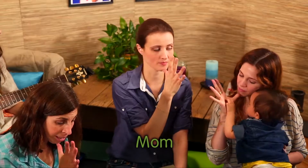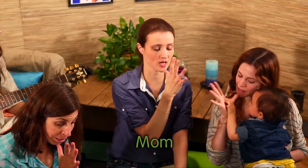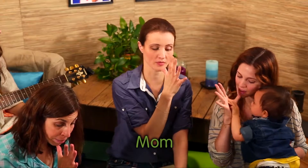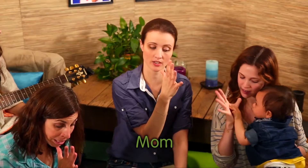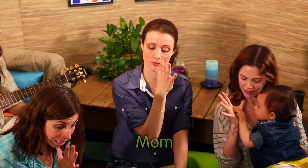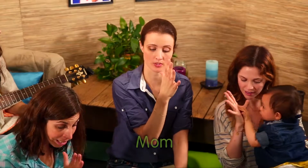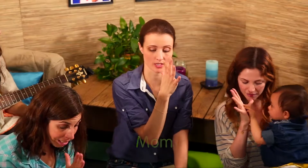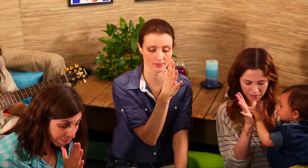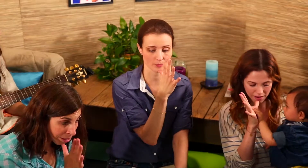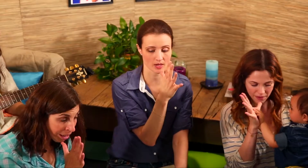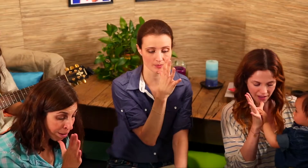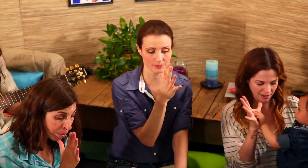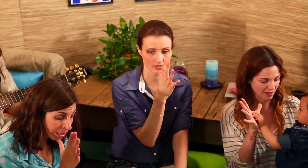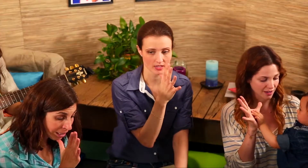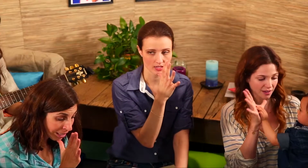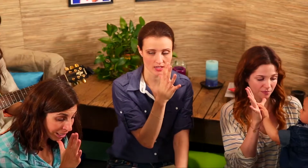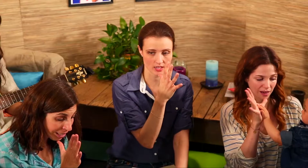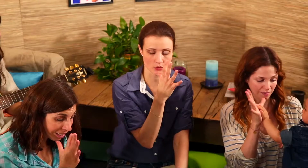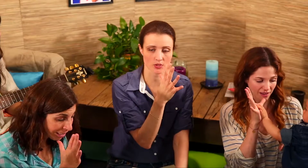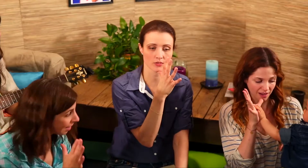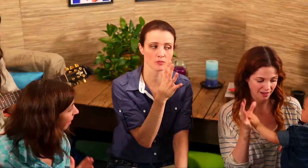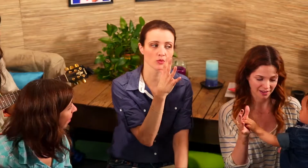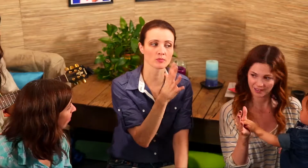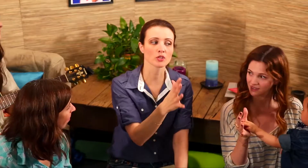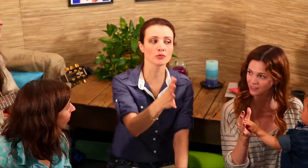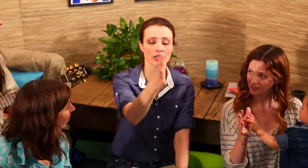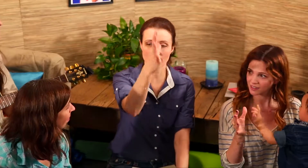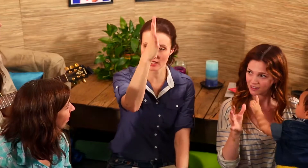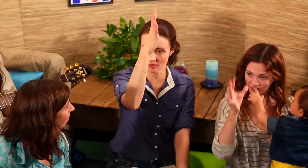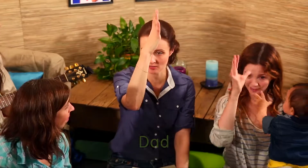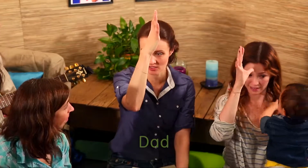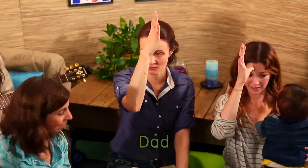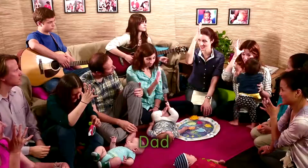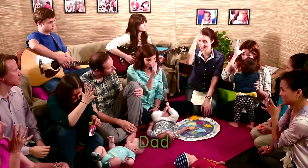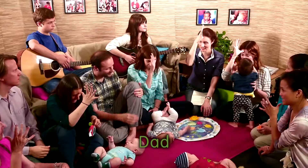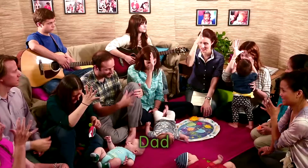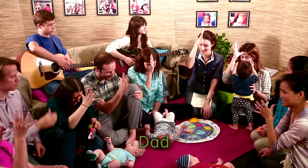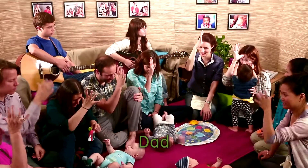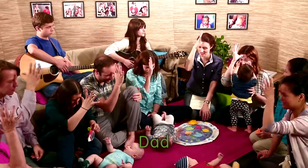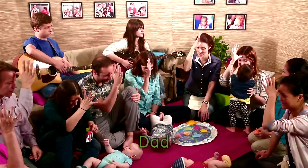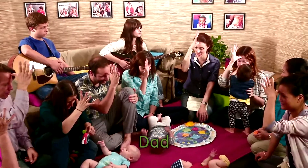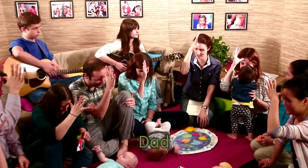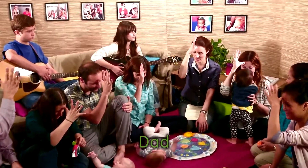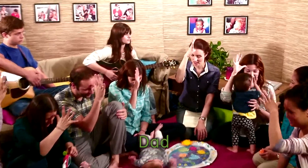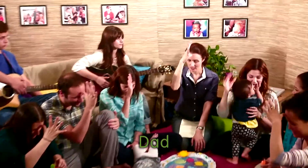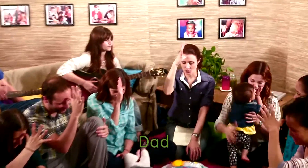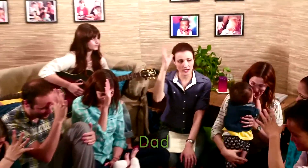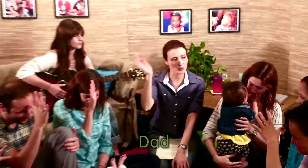Mom, very important sign. Mom. And then, of course, if you move it up to your forehead, it becomes a sign for dad. That's dad. The way it works